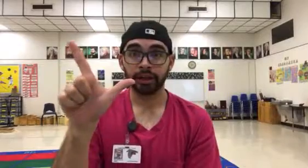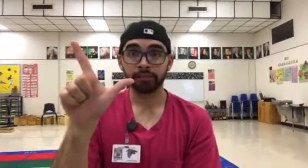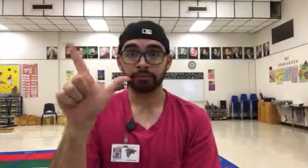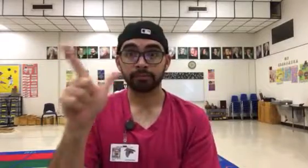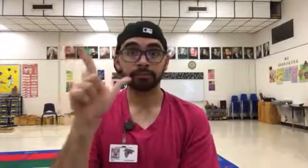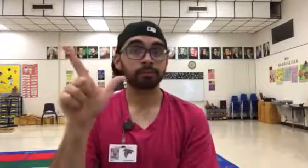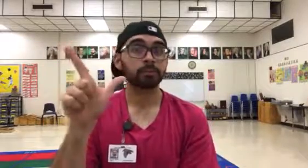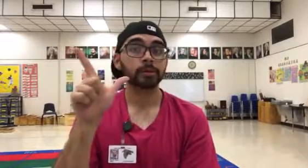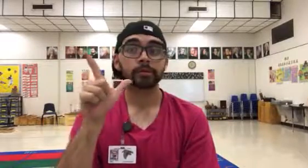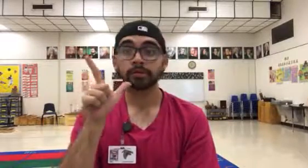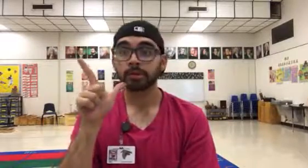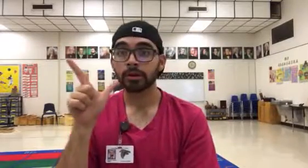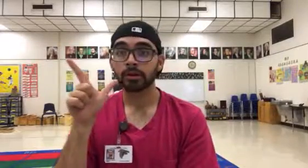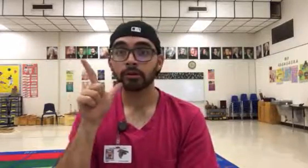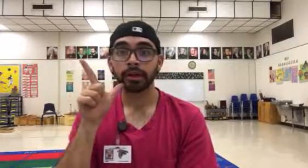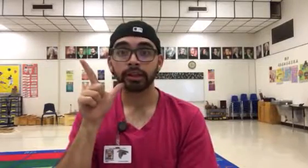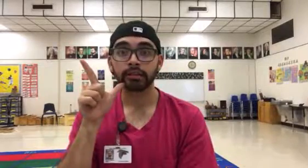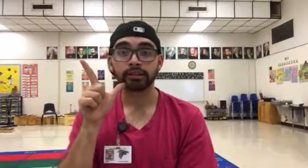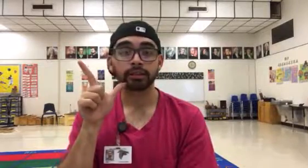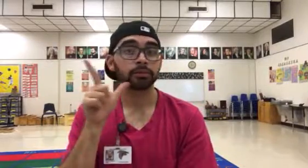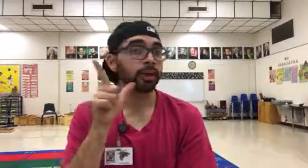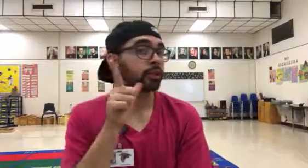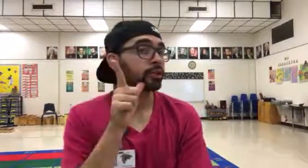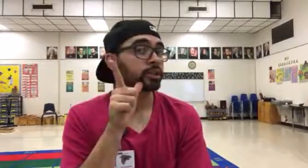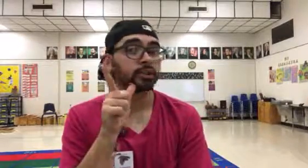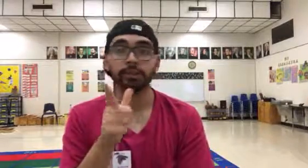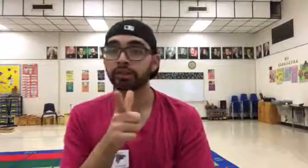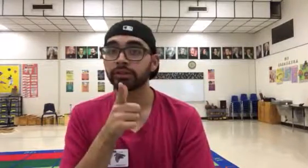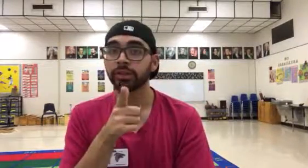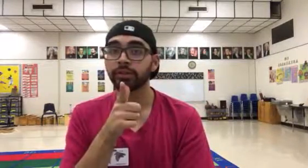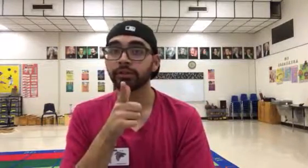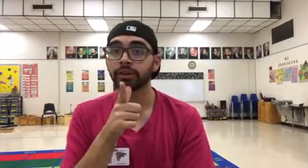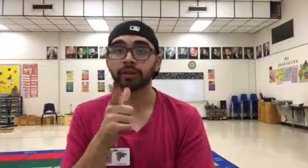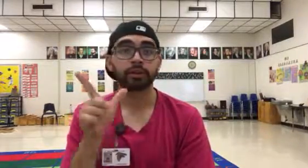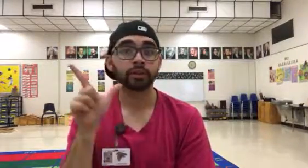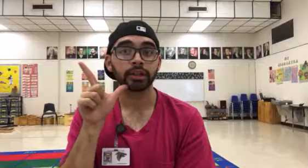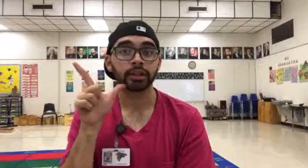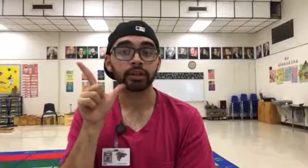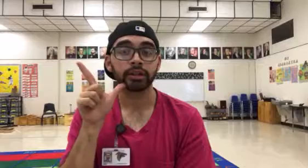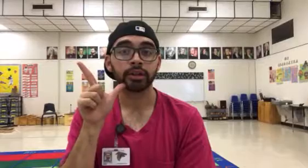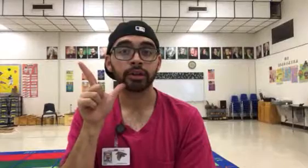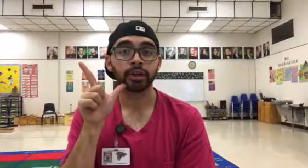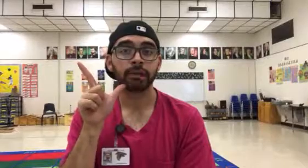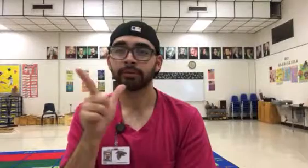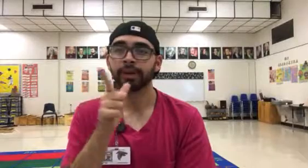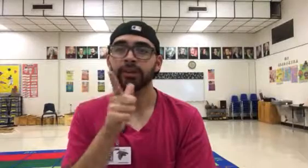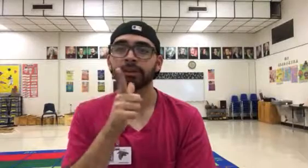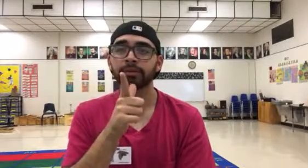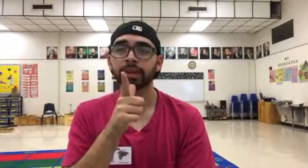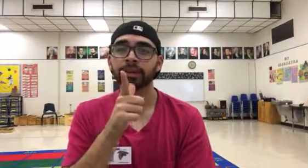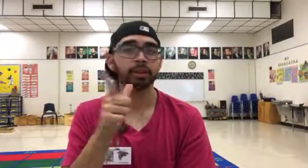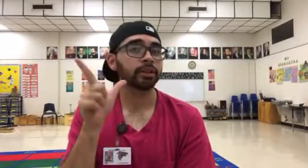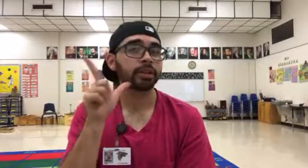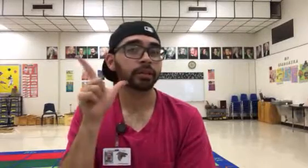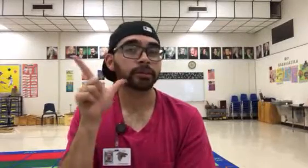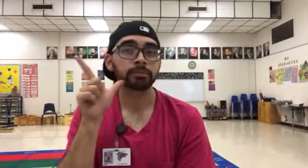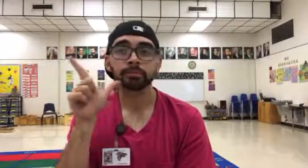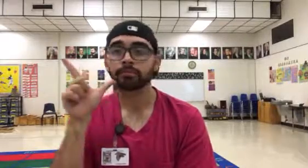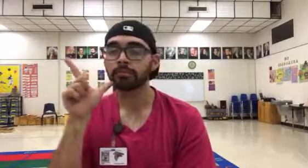hand right here on your chin. Make sure it's not in the front or here. I mean right here, not here, here.